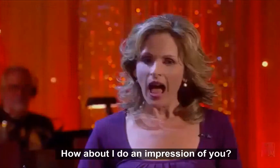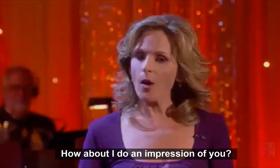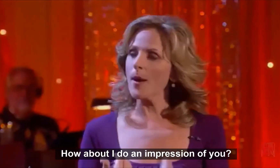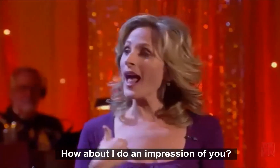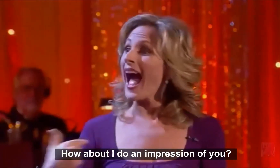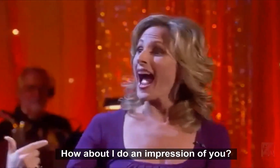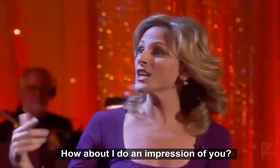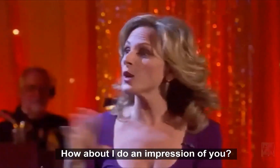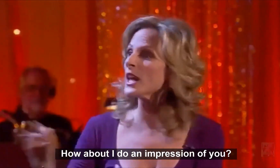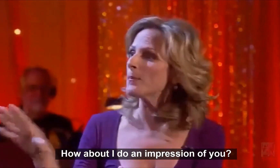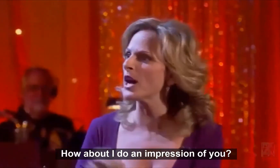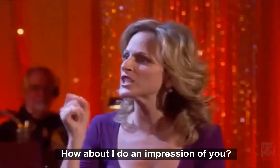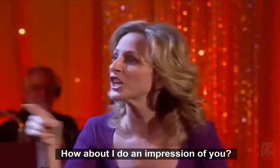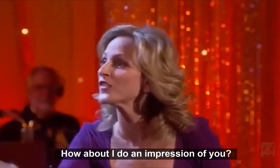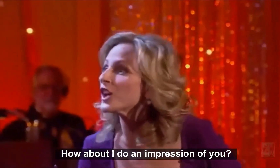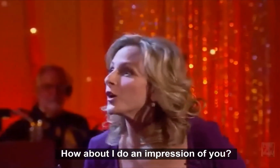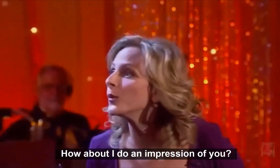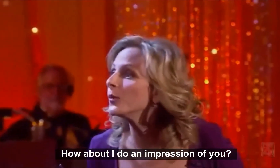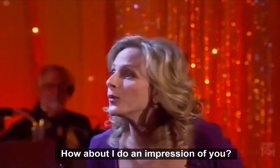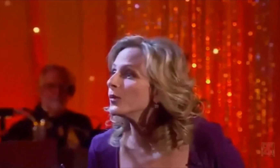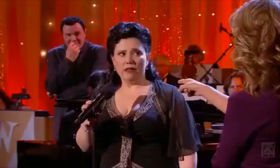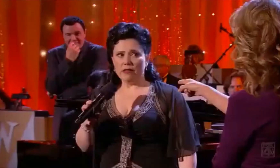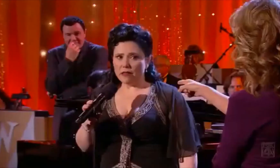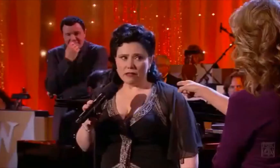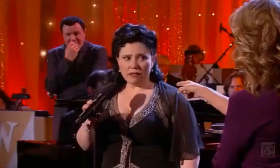But how about I do an impression of you?